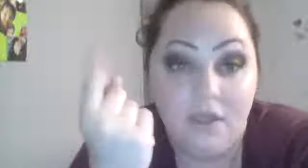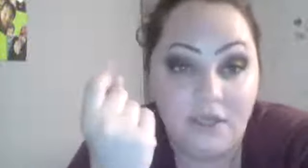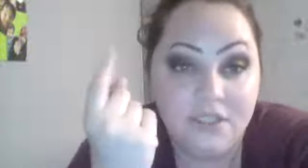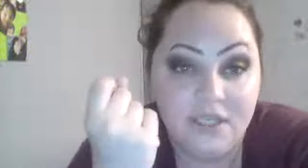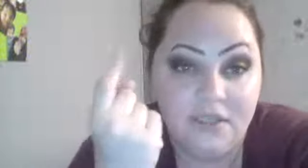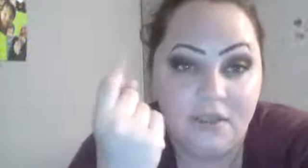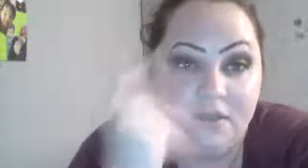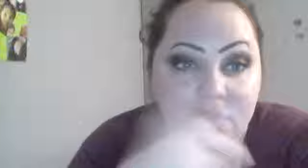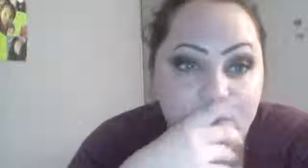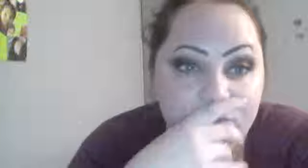Understand?